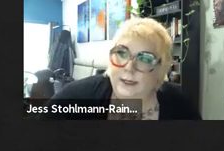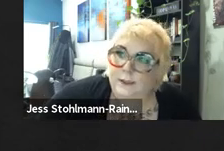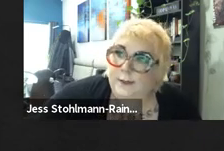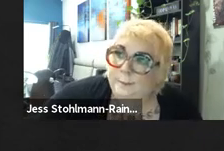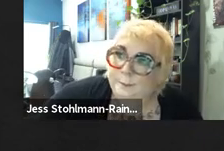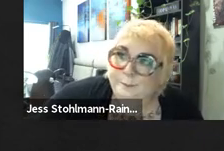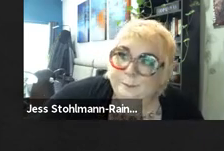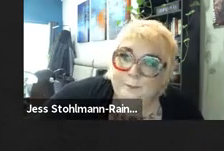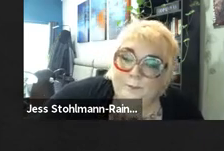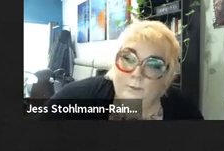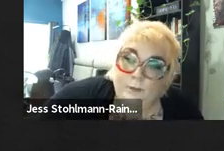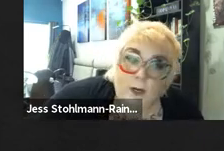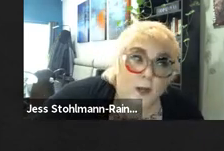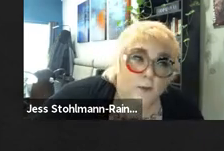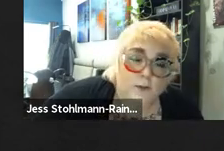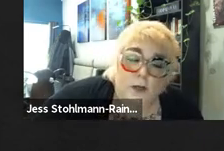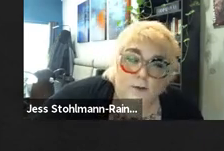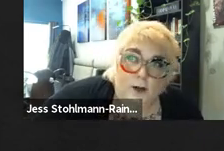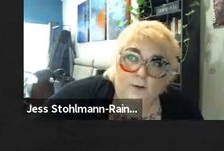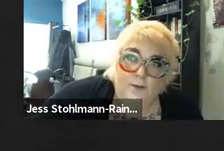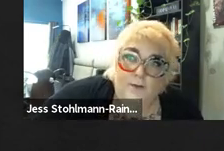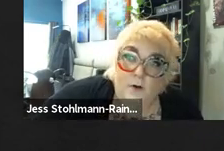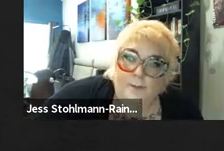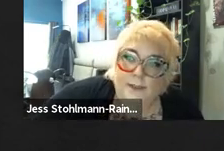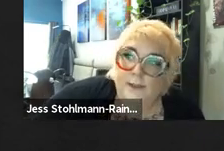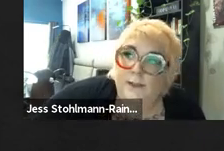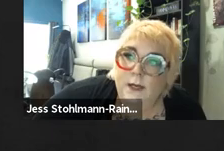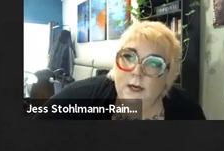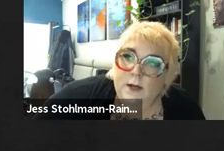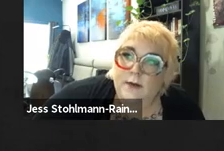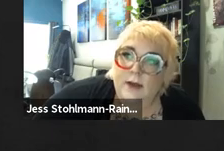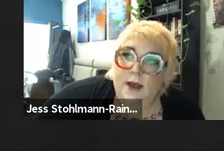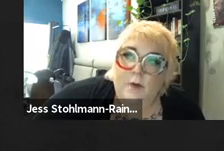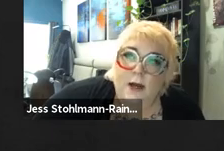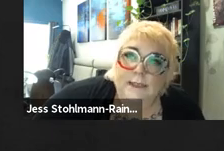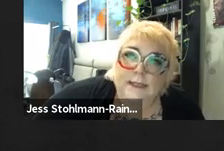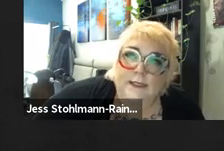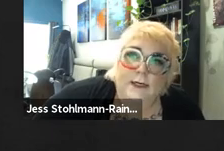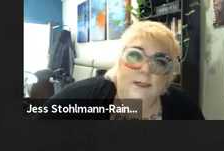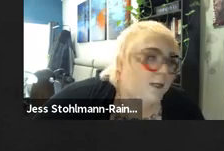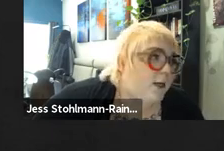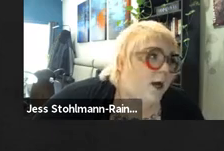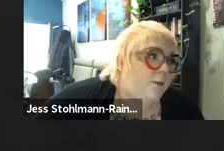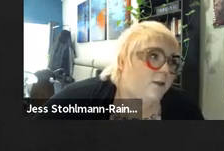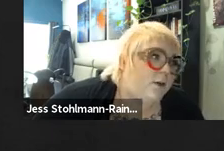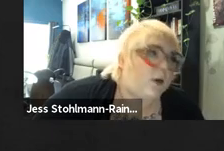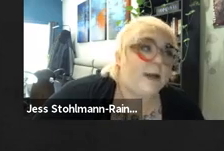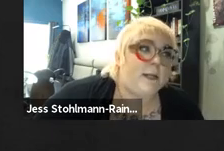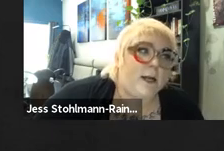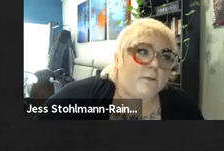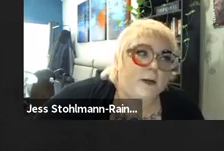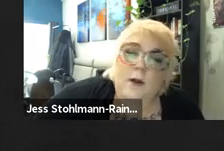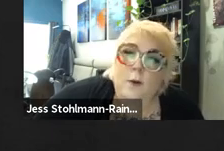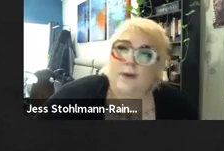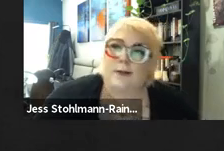hospitalization so those are our phone options then we have walk-in centers and um the sort of